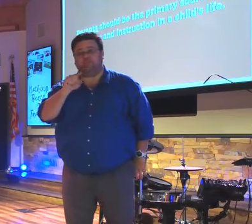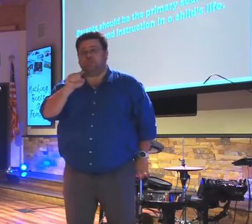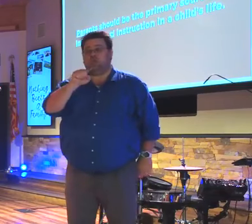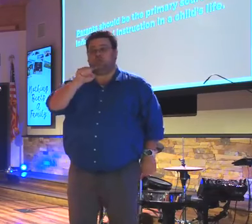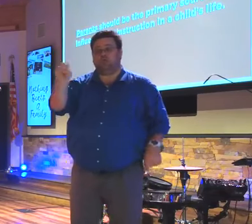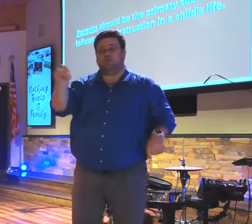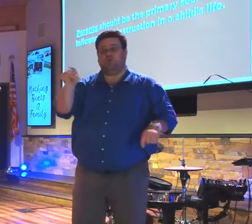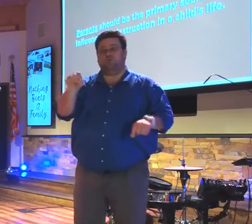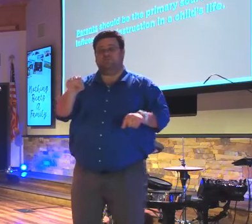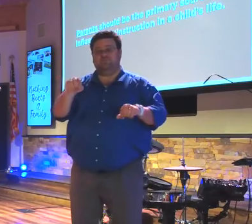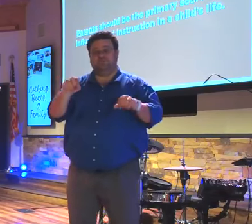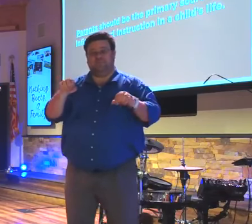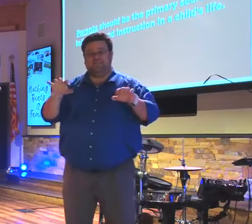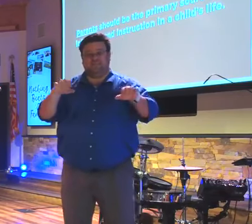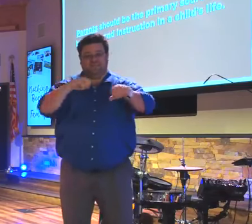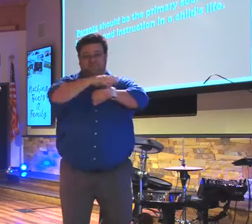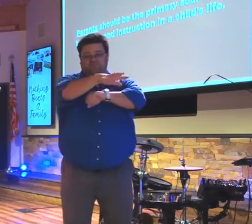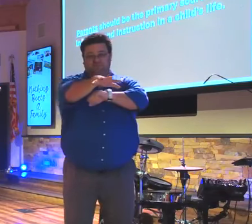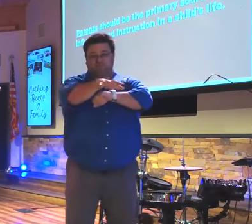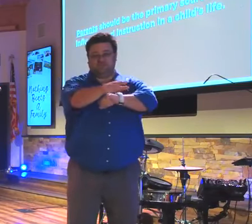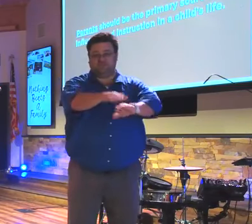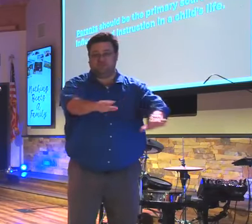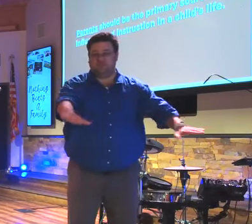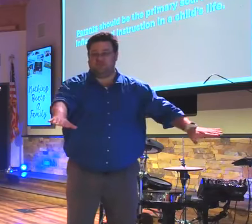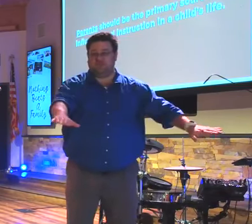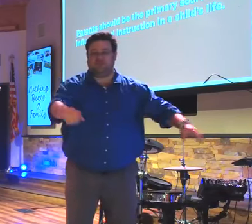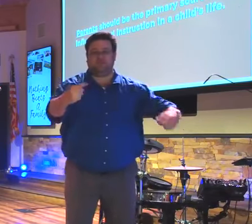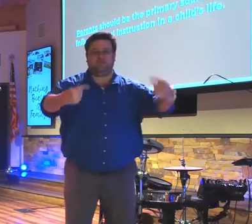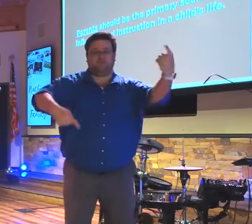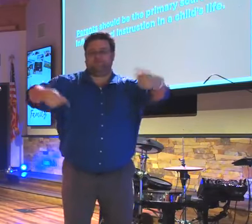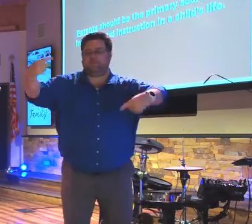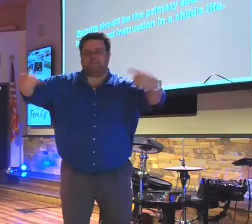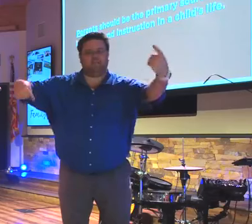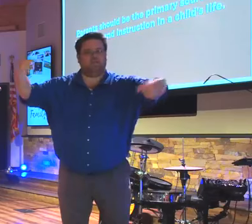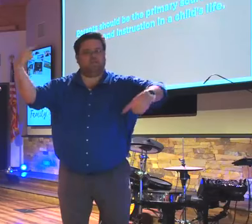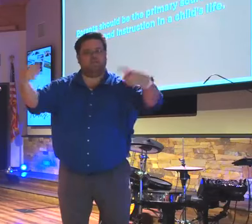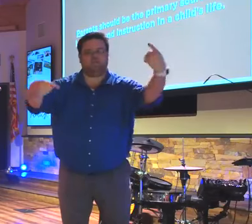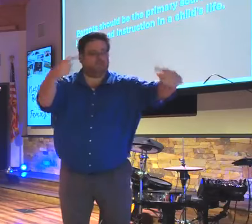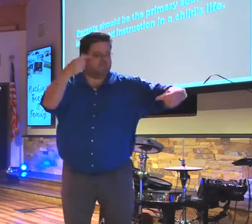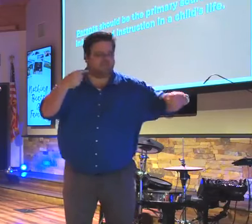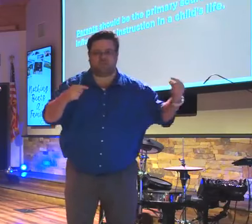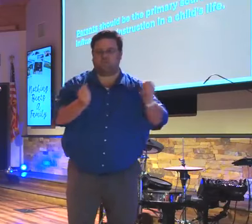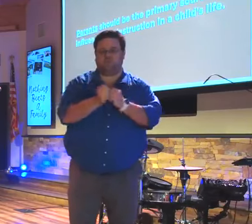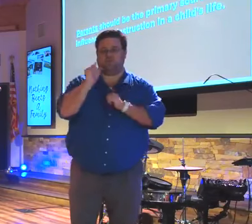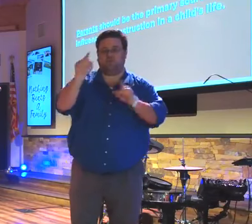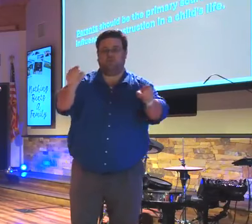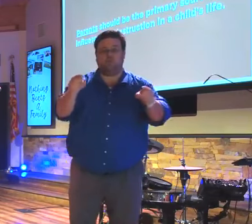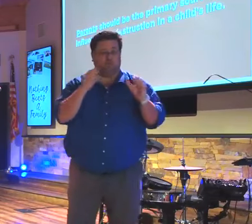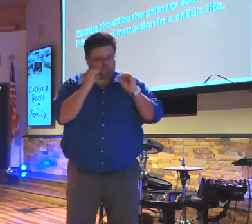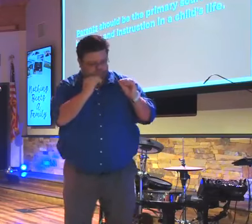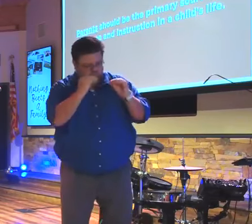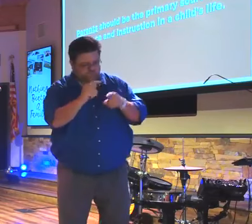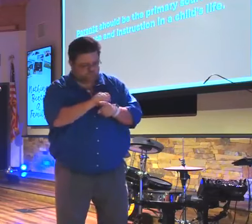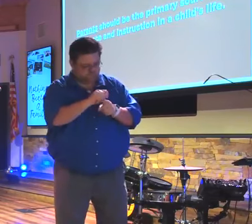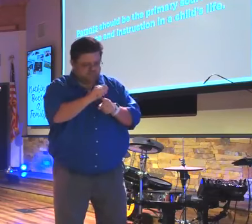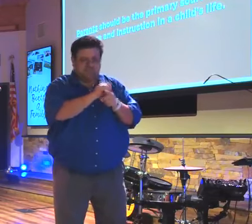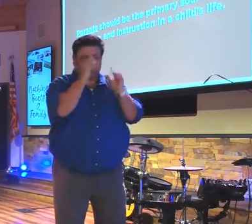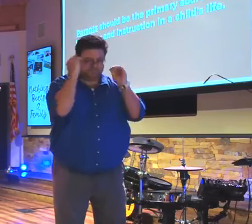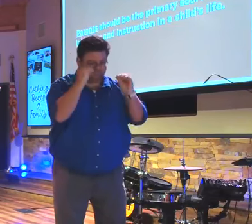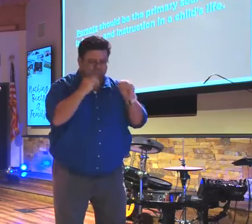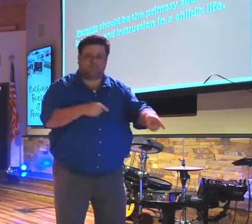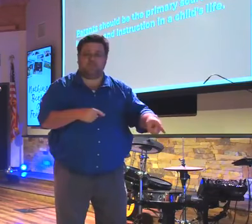There's going to be forces and influences competing with you. You know how you've got this training you're giving them? There's going to be forces